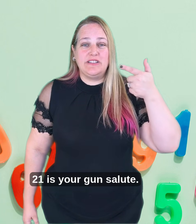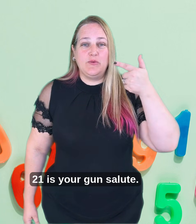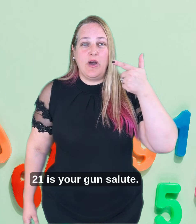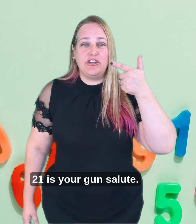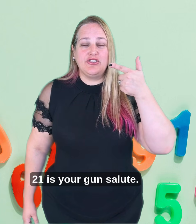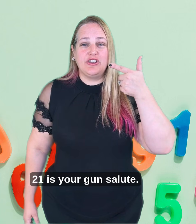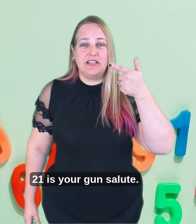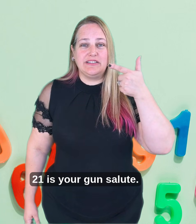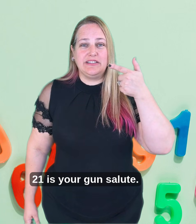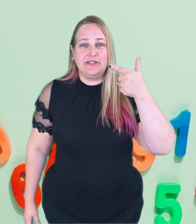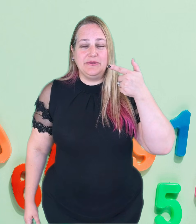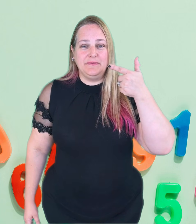21 is your gun salute.